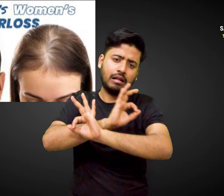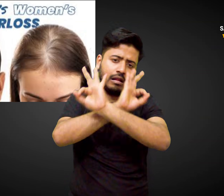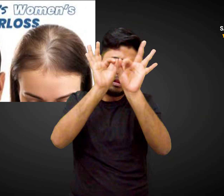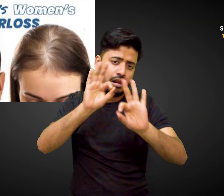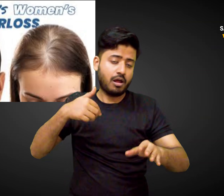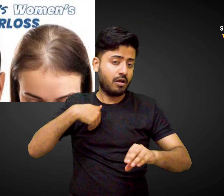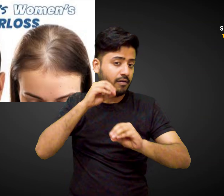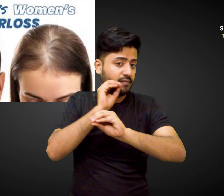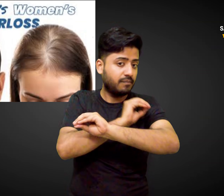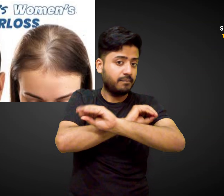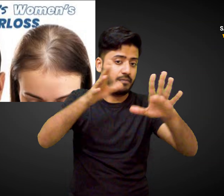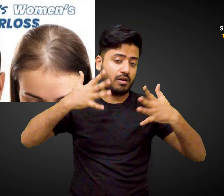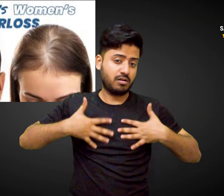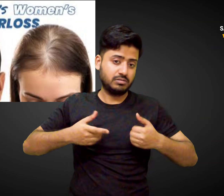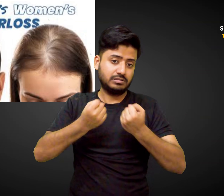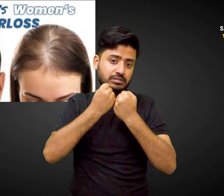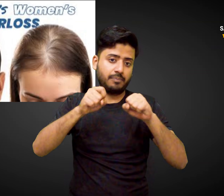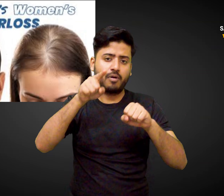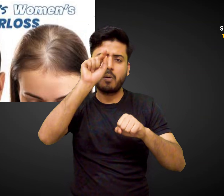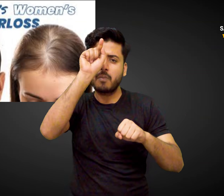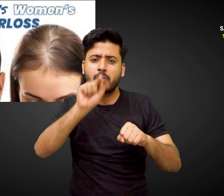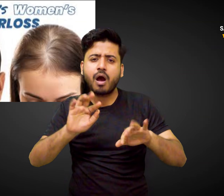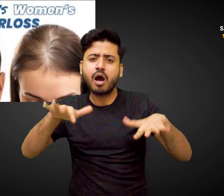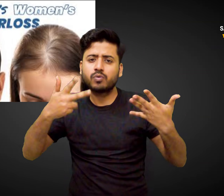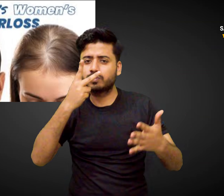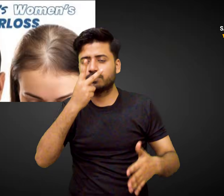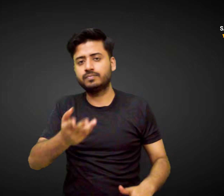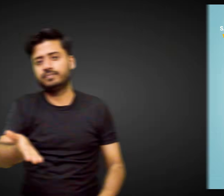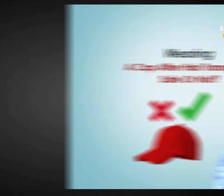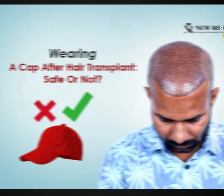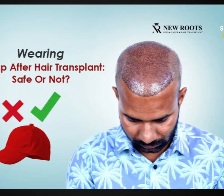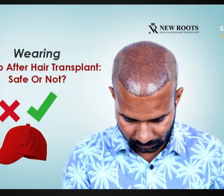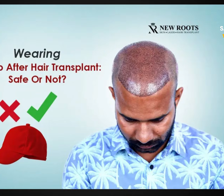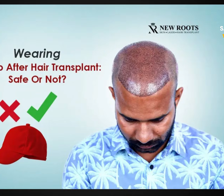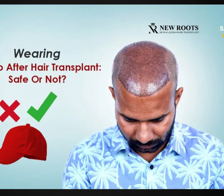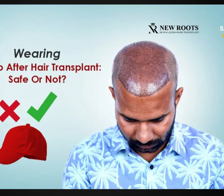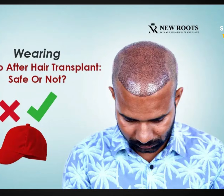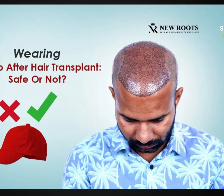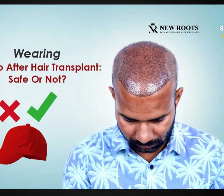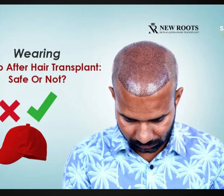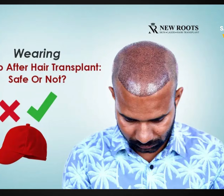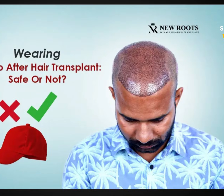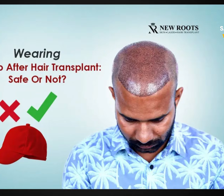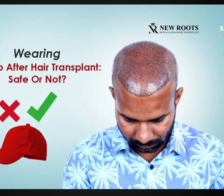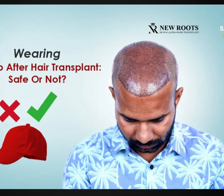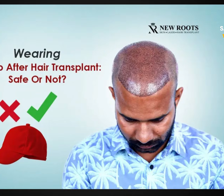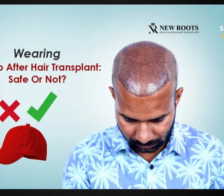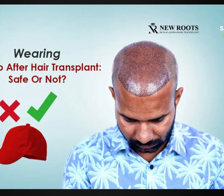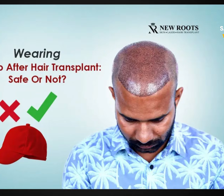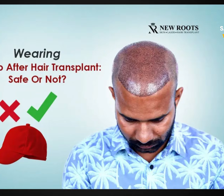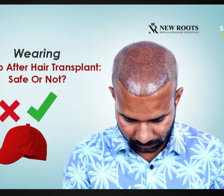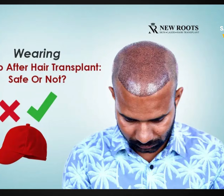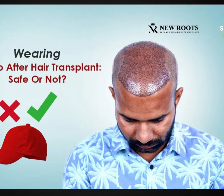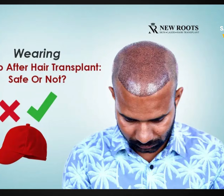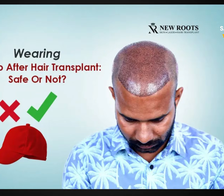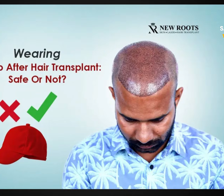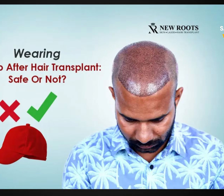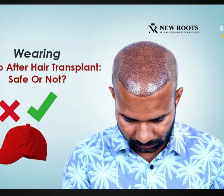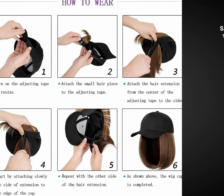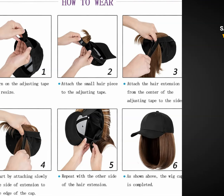low, loose style to avoid breakage at the crown. The twist trick. Before putting on a cap, twist sections of your hair and hold